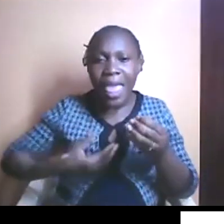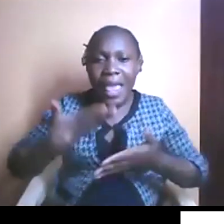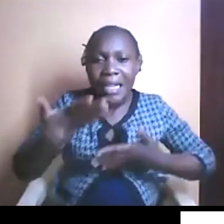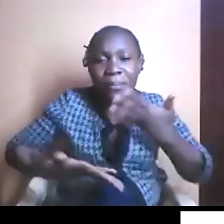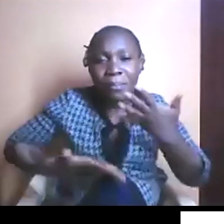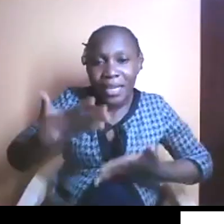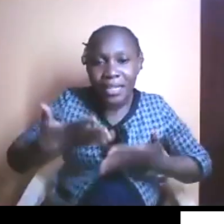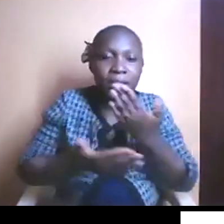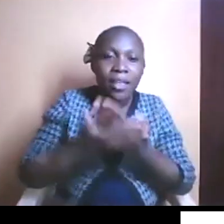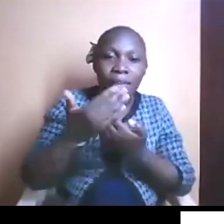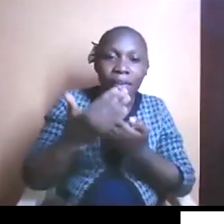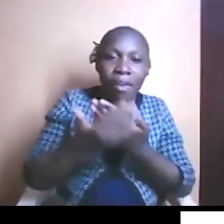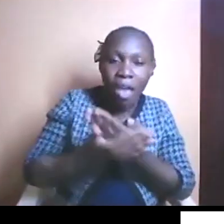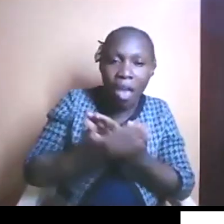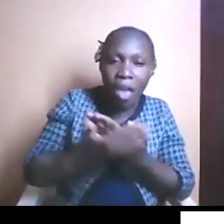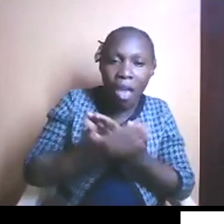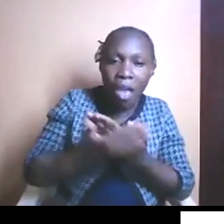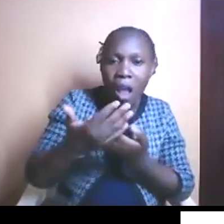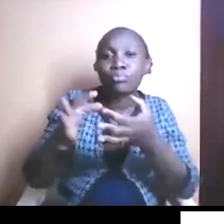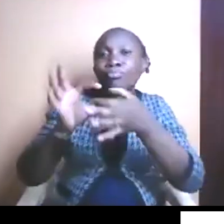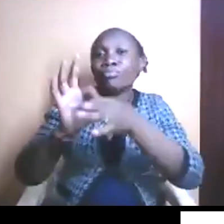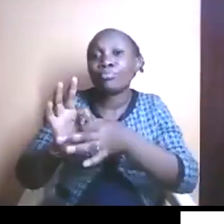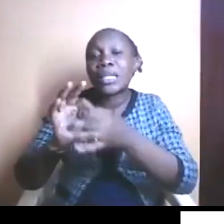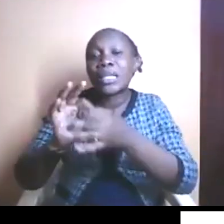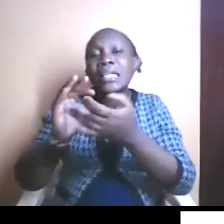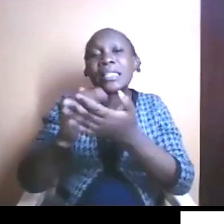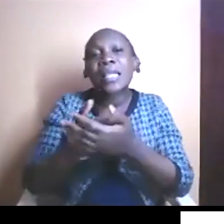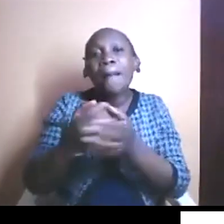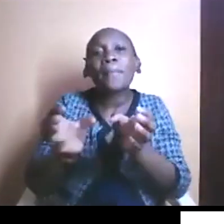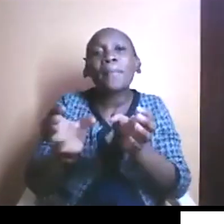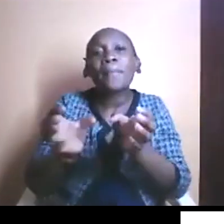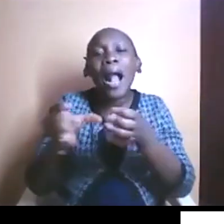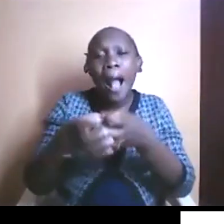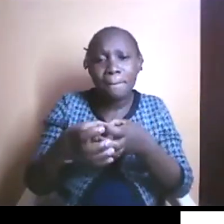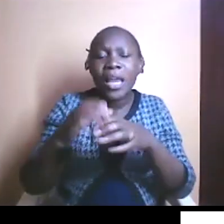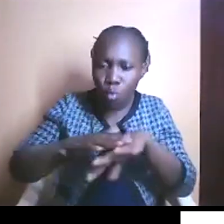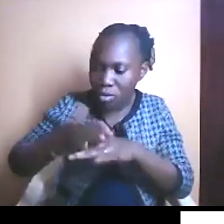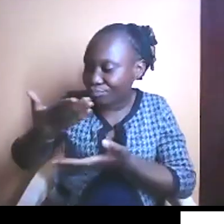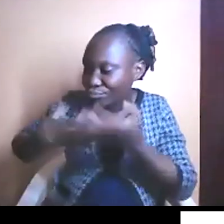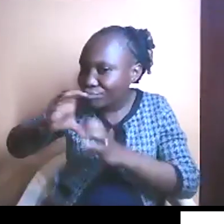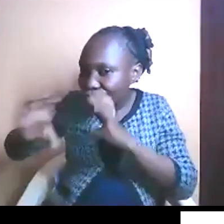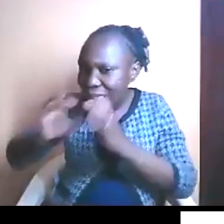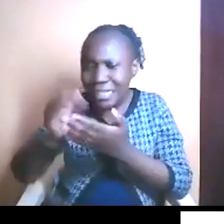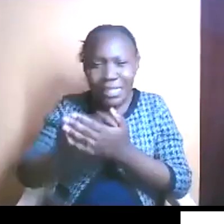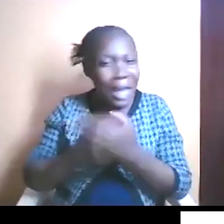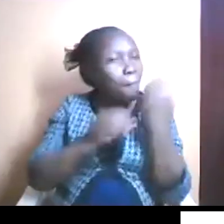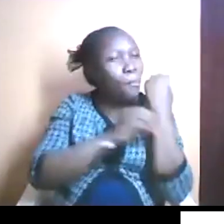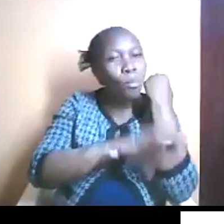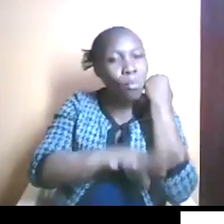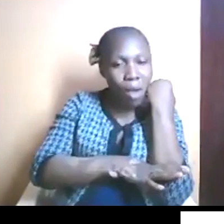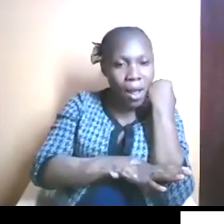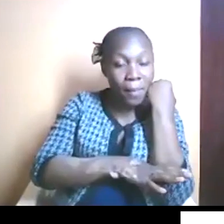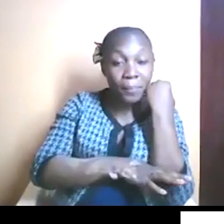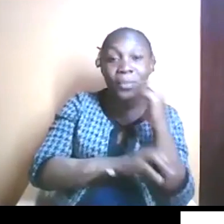connectedness, and some companies are just good communicators, some are horrible. Unclear work roles and contracts that